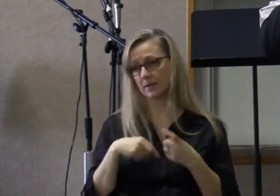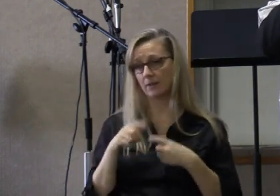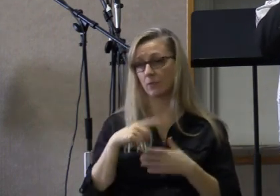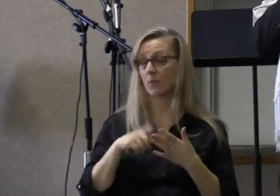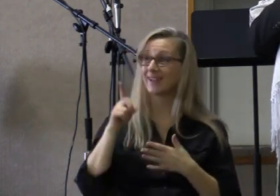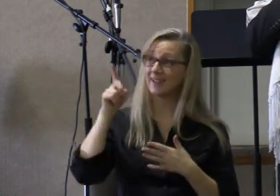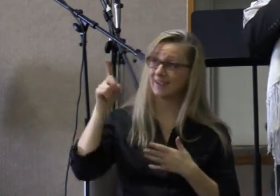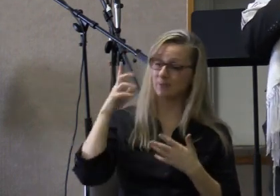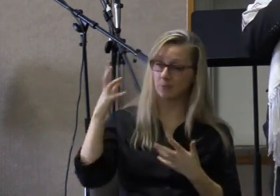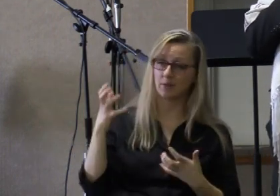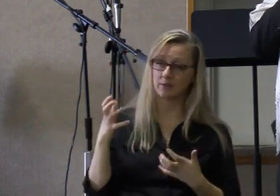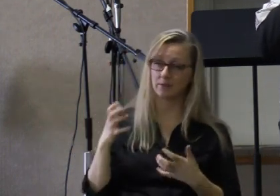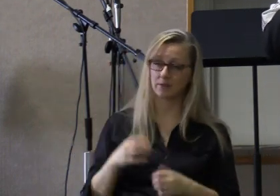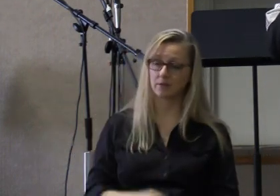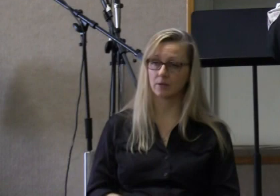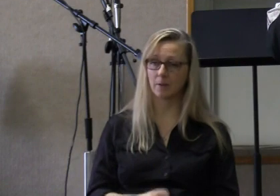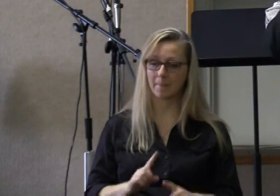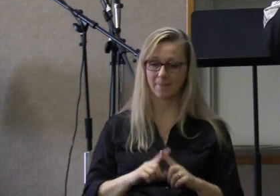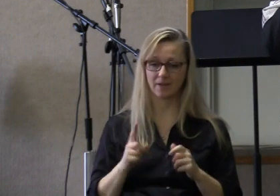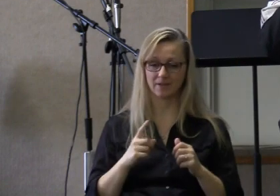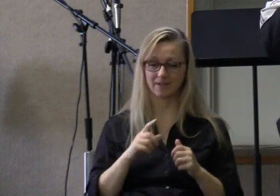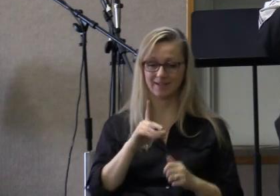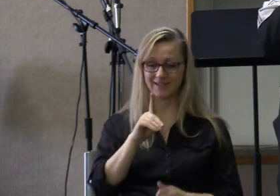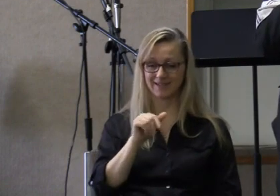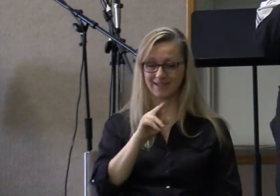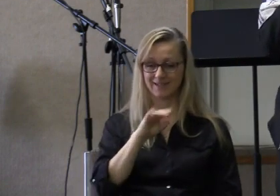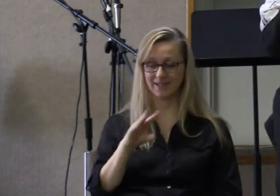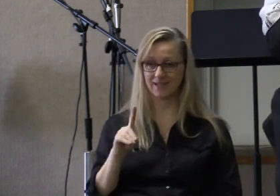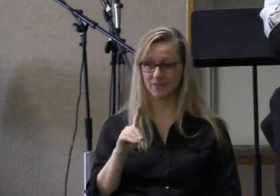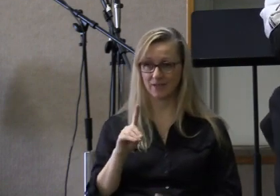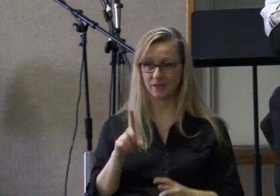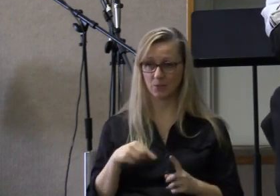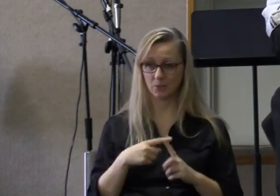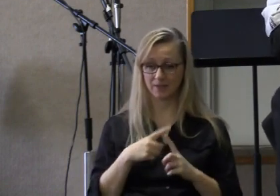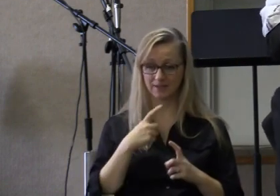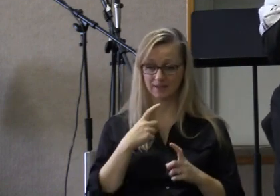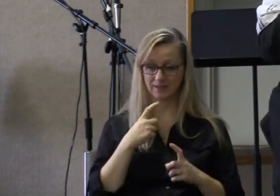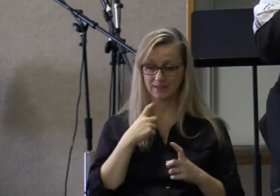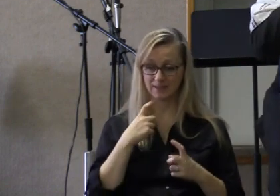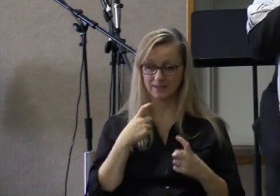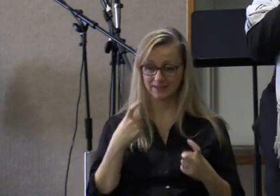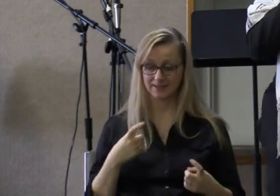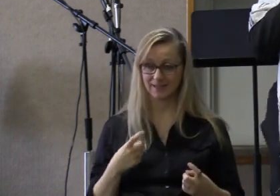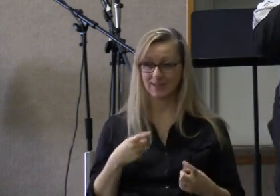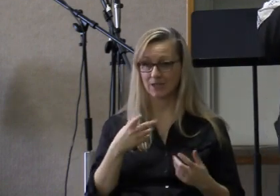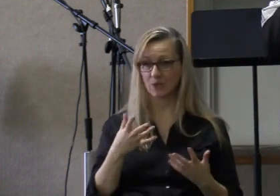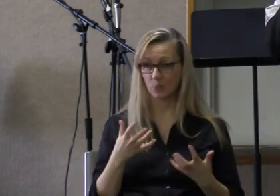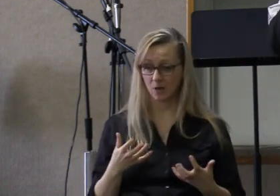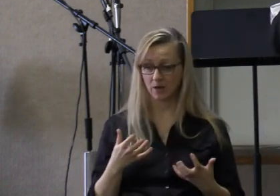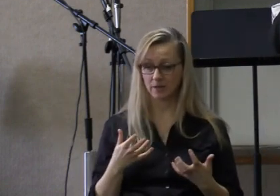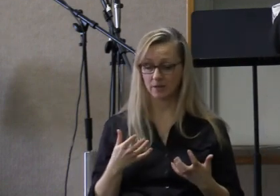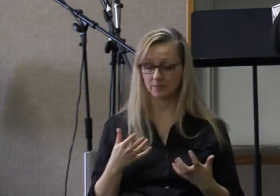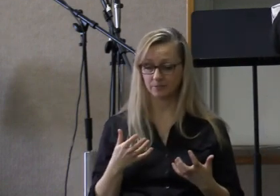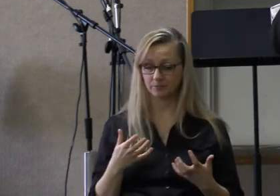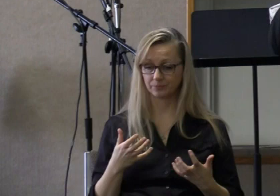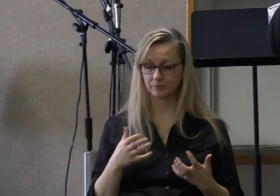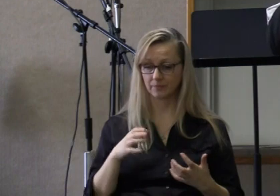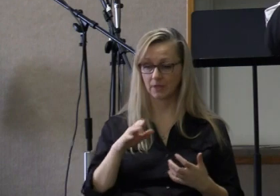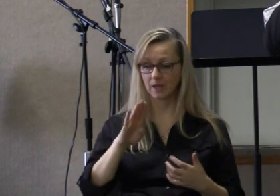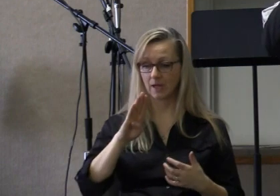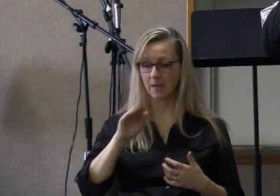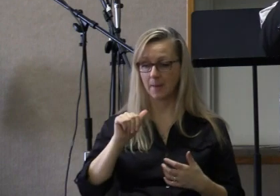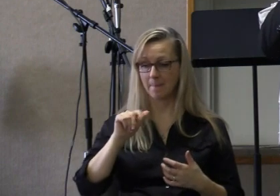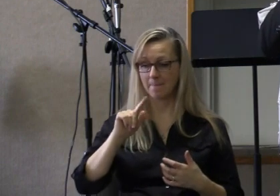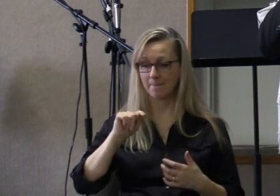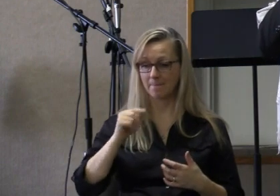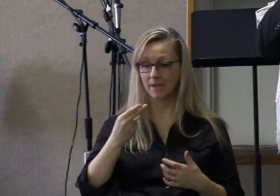do what David did after he sinned by doing what he wanted with Bathsheba. Confess the sin directly to God with